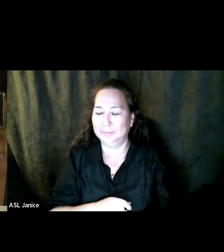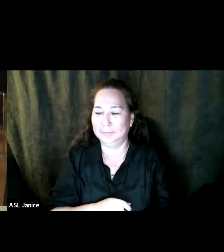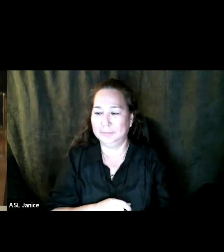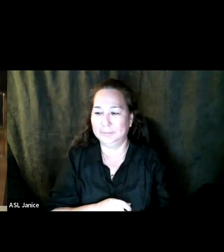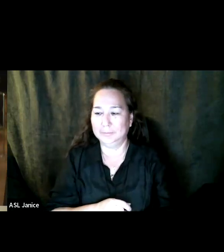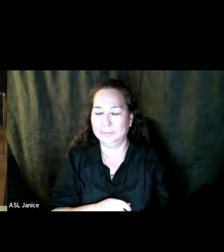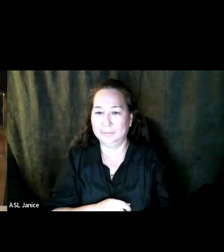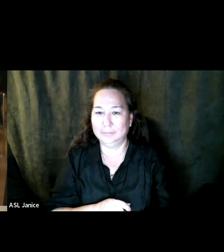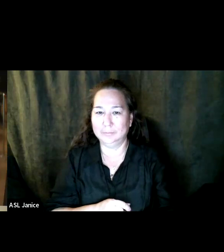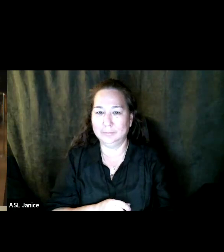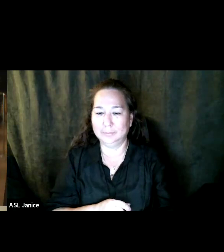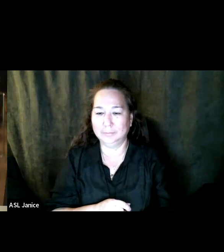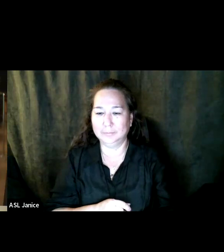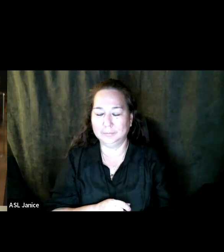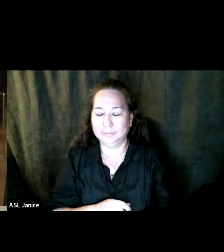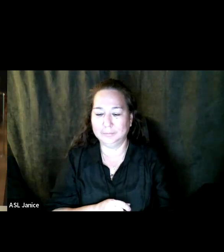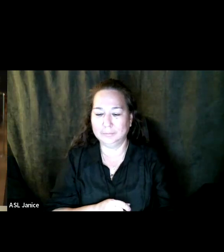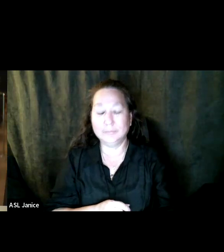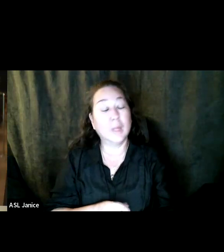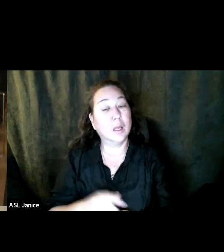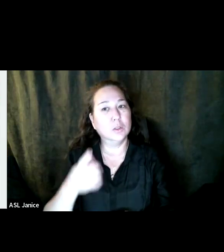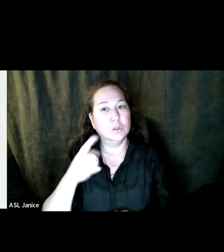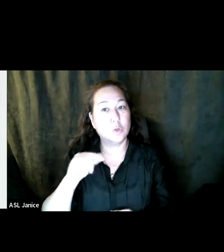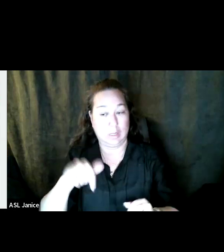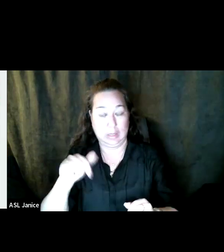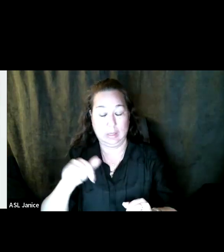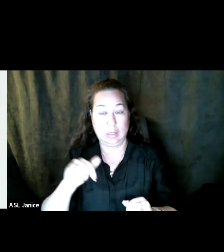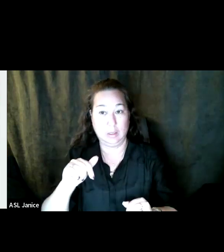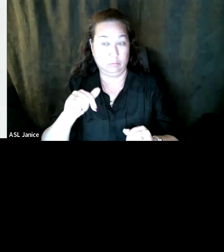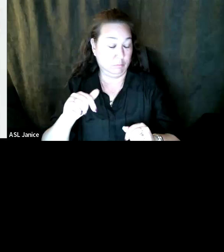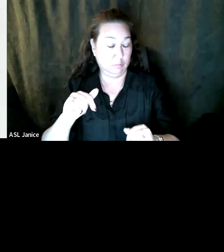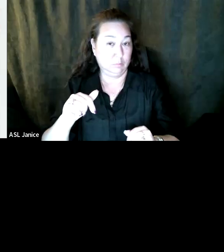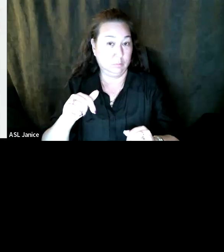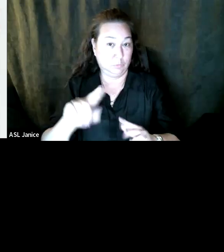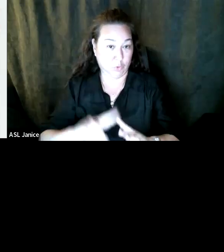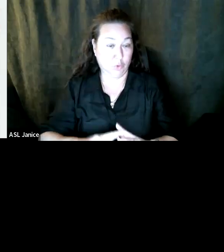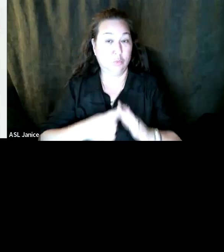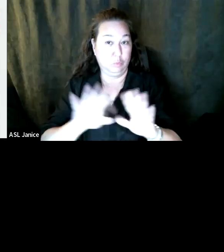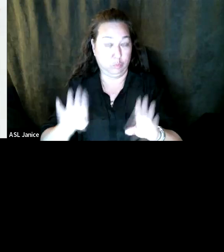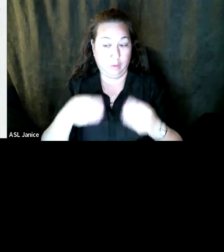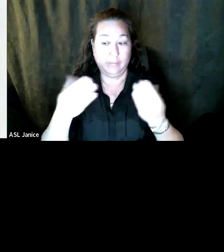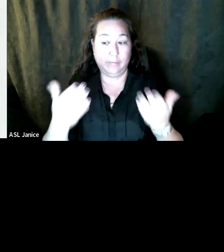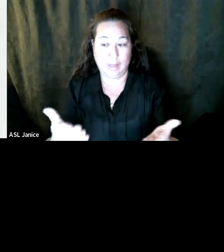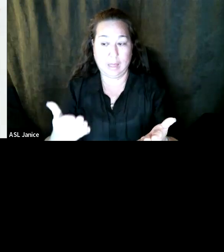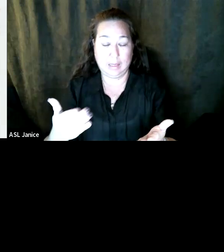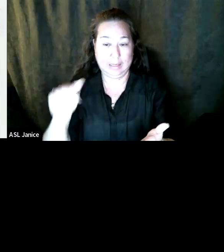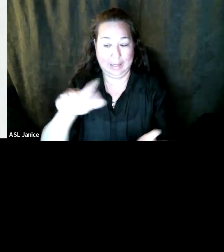So in order to implement this 38 million Bloomberg